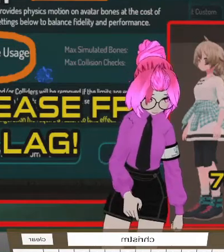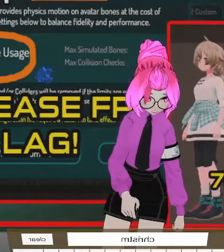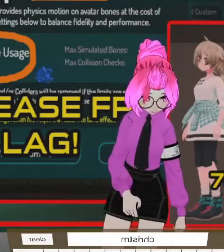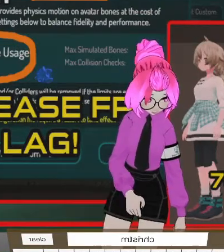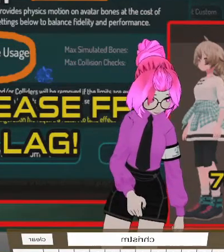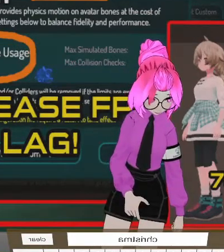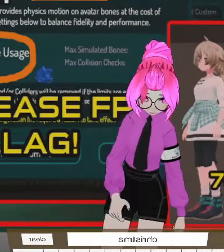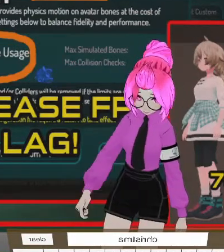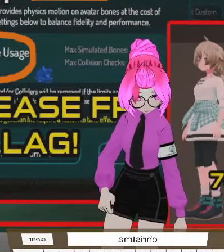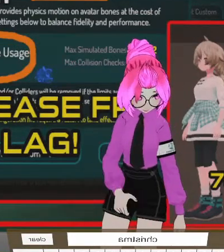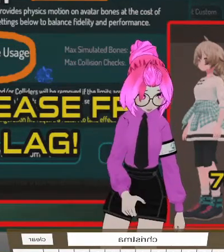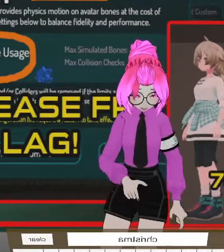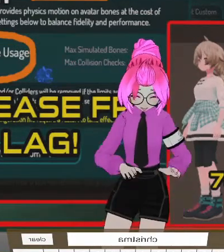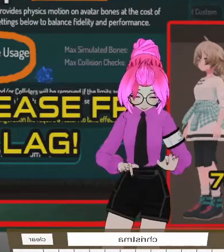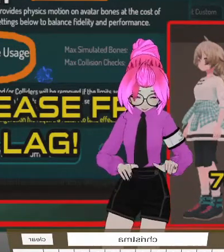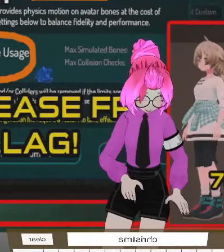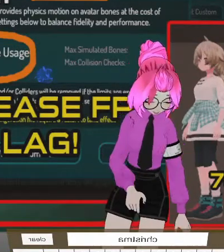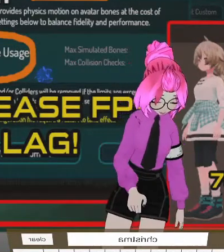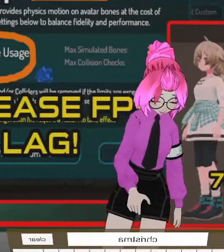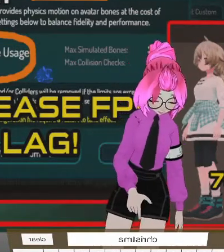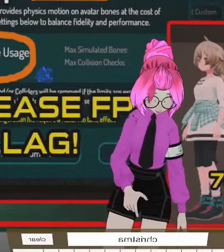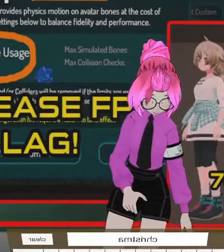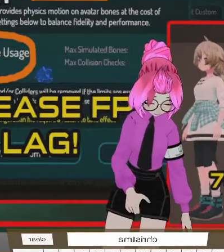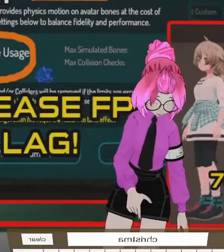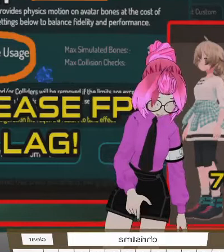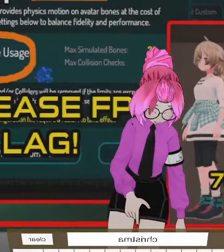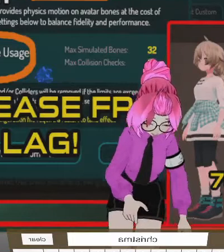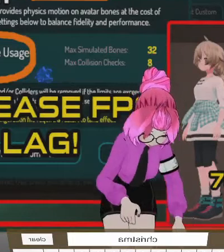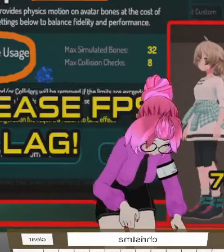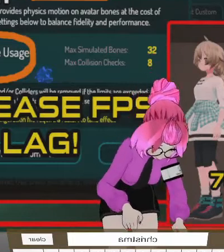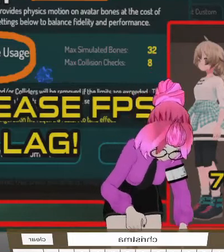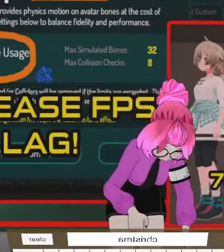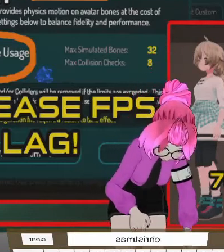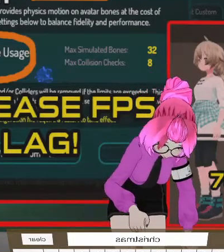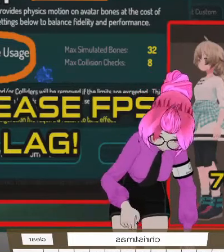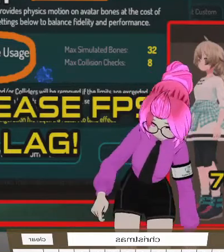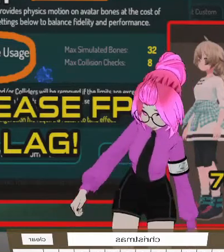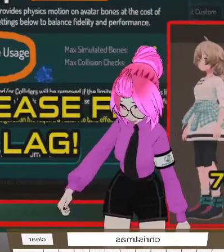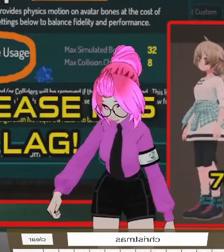hold on i'm still getting used to typing hold on why can't i can't type s okay there we go